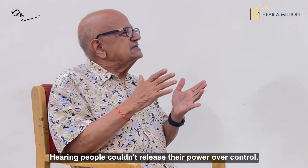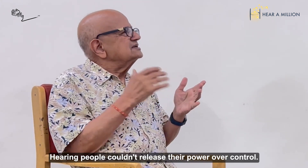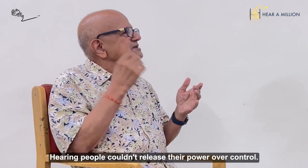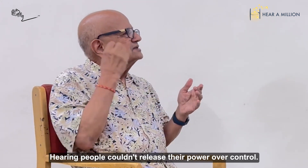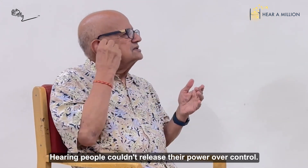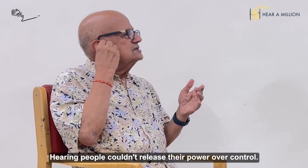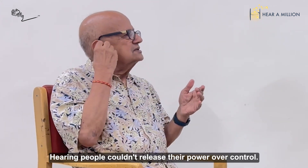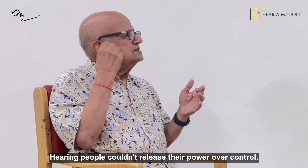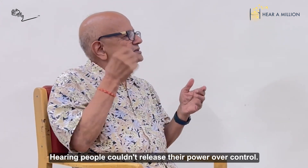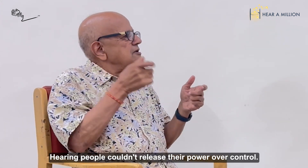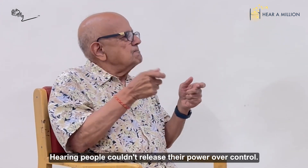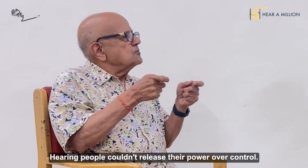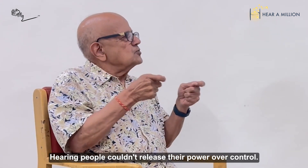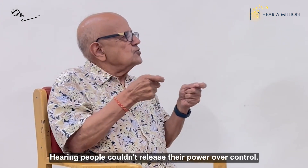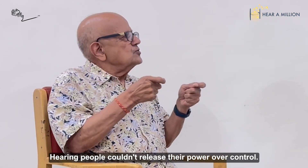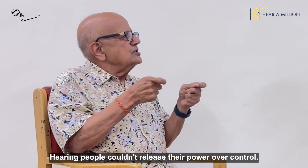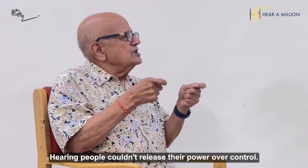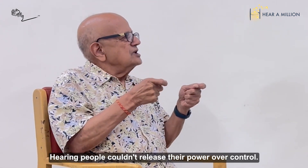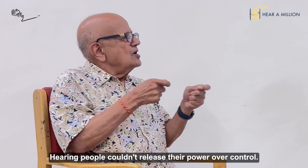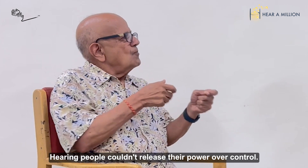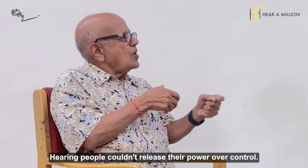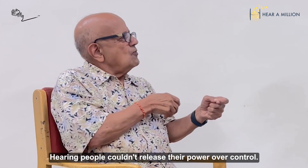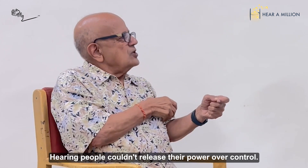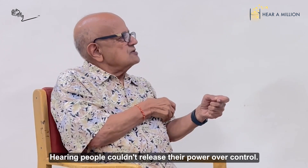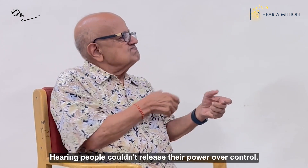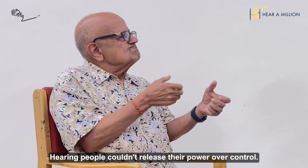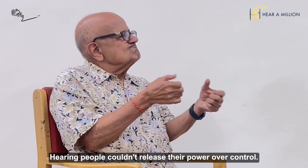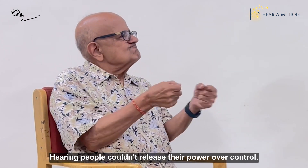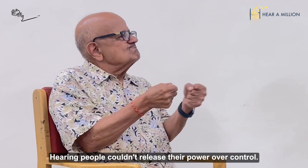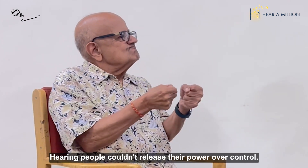Hearing people couldn't realize their power over control.